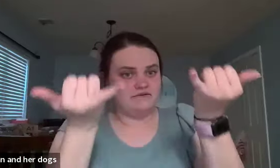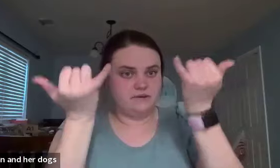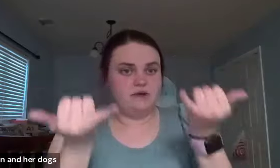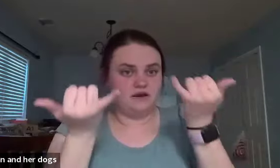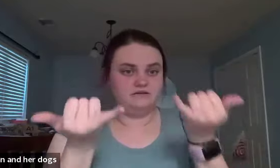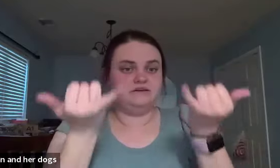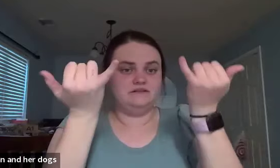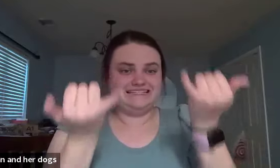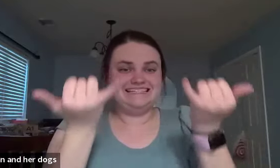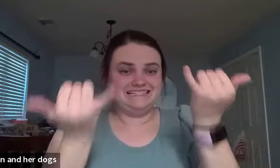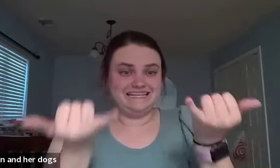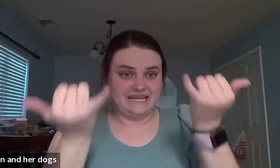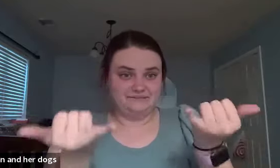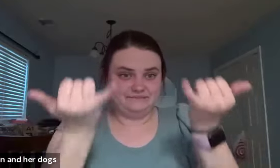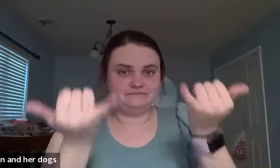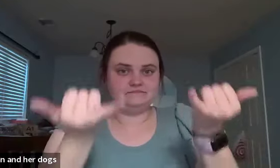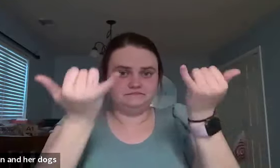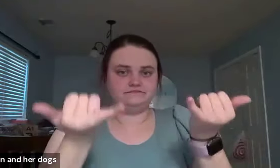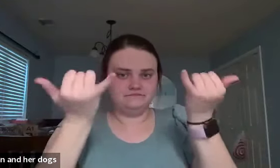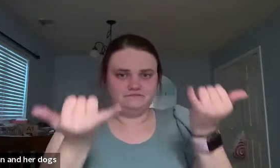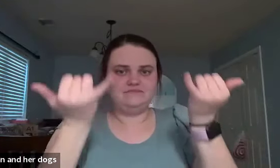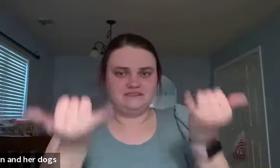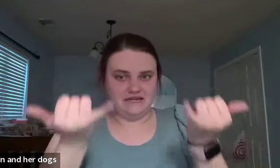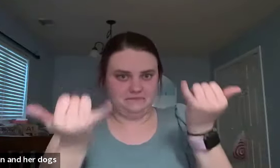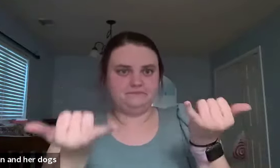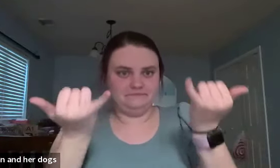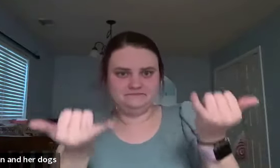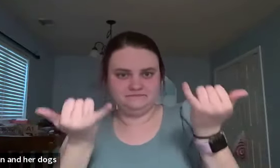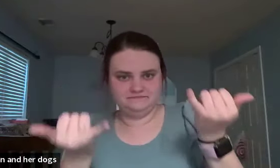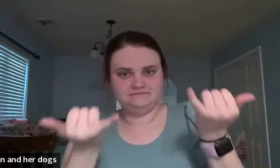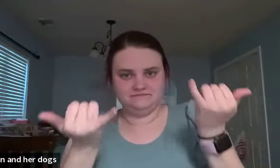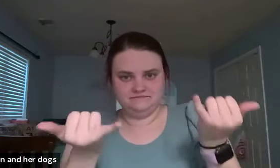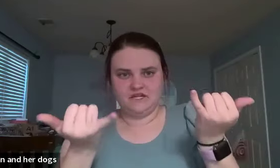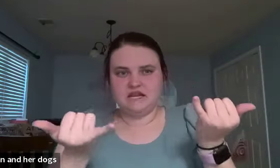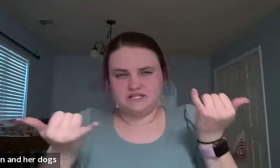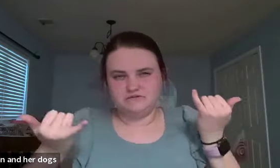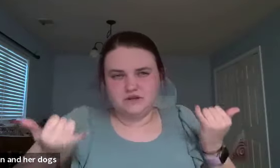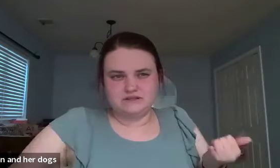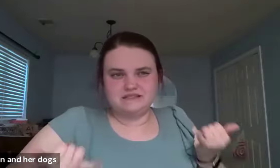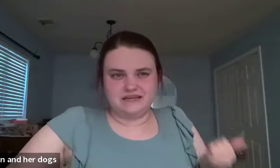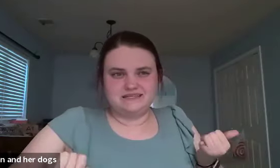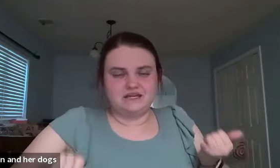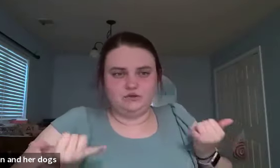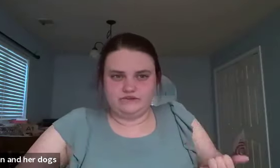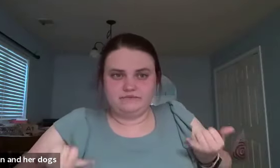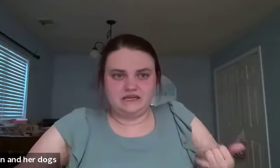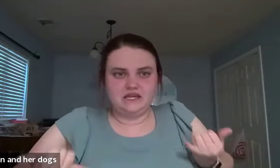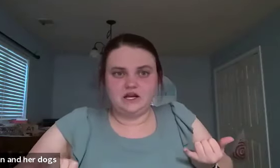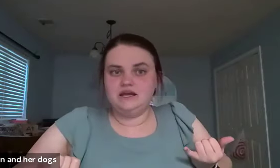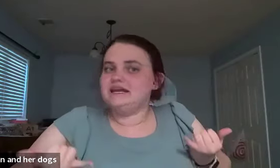having them up higher. This is today. Today. And as you've noticed, like I said, with it being here,